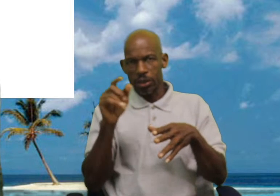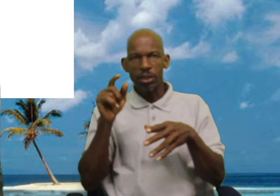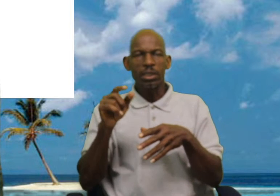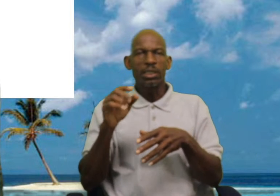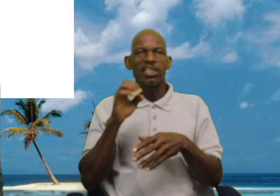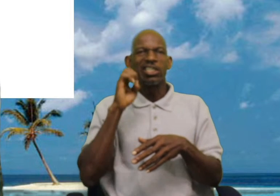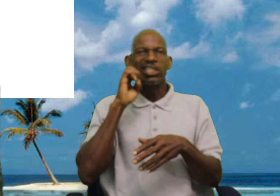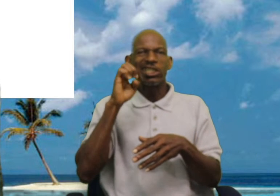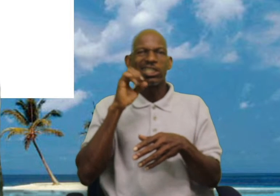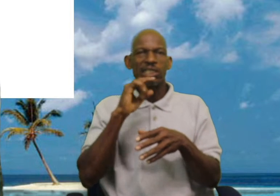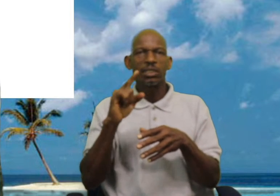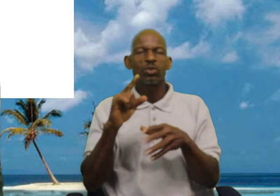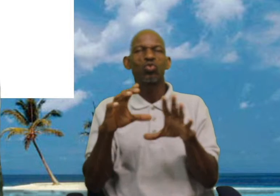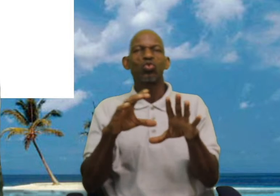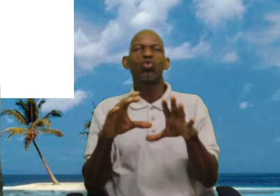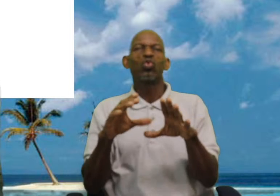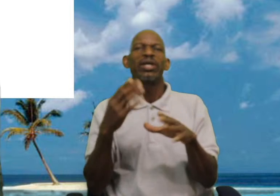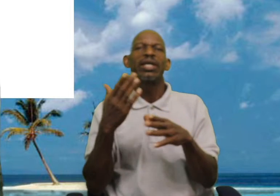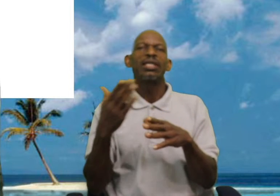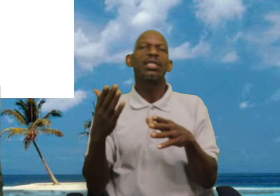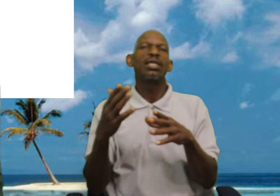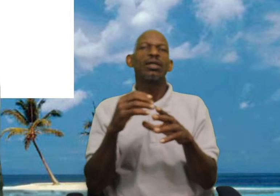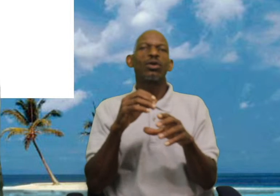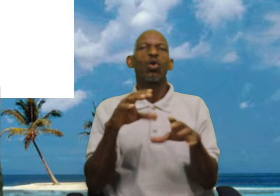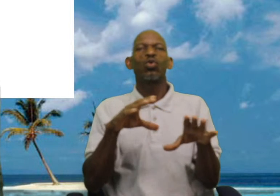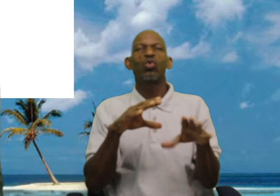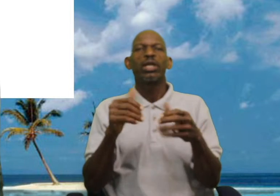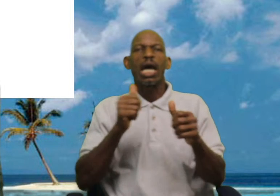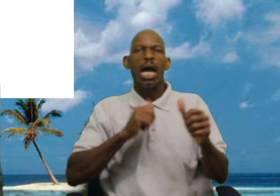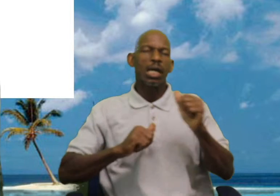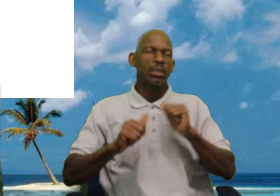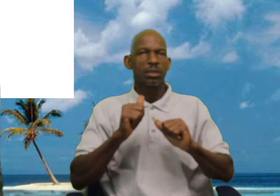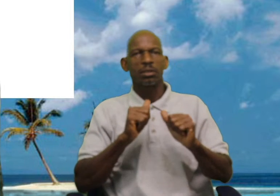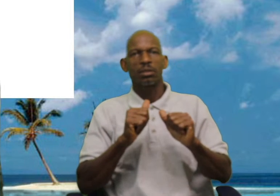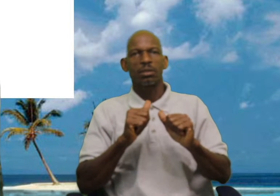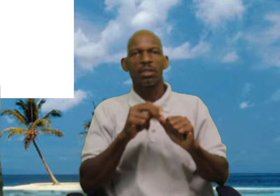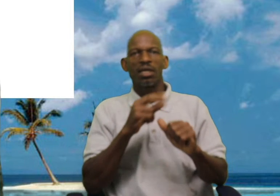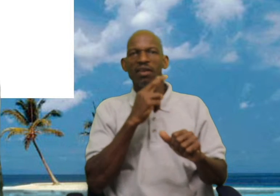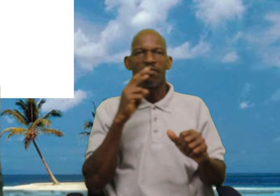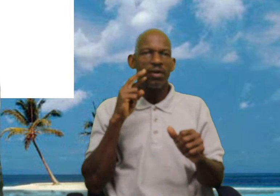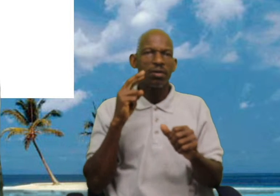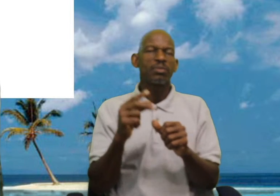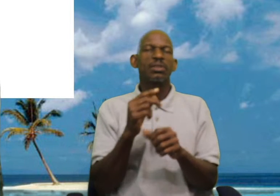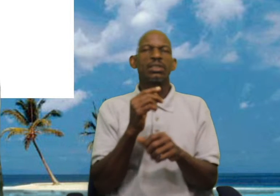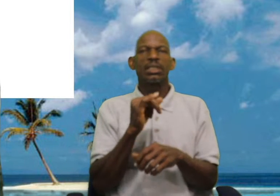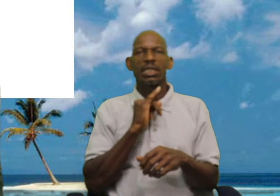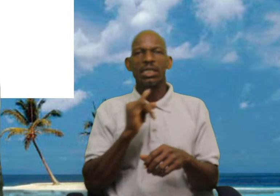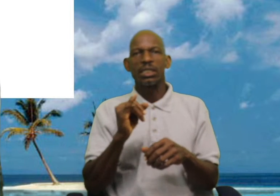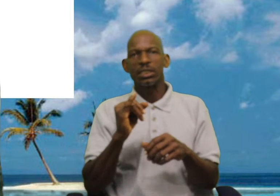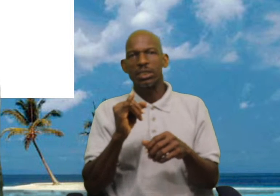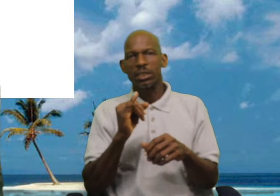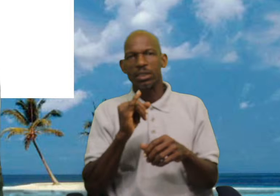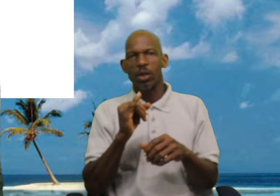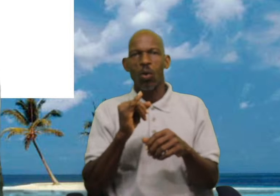And is walking is the verb. So every